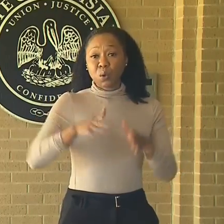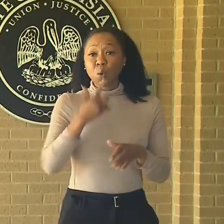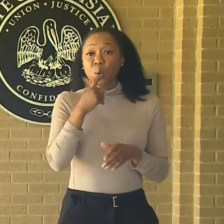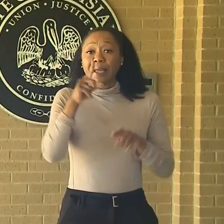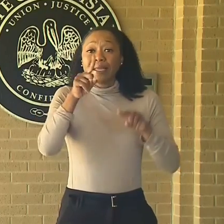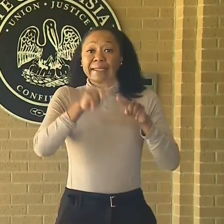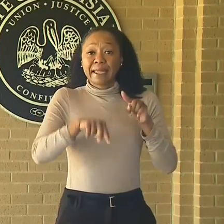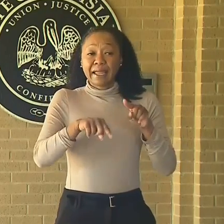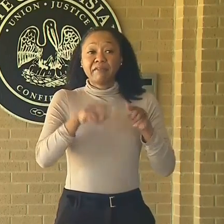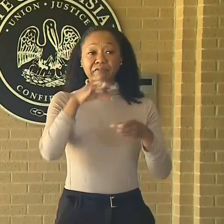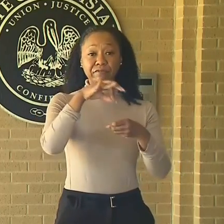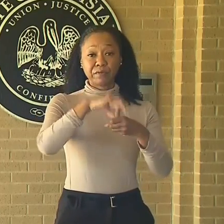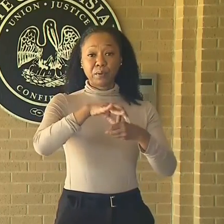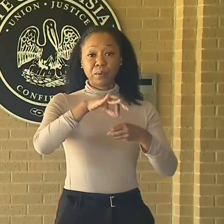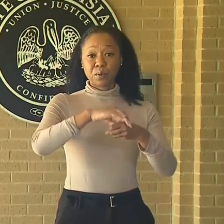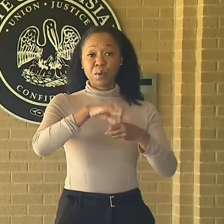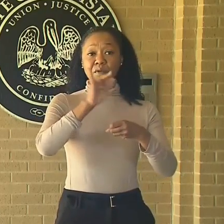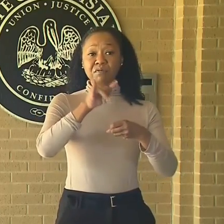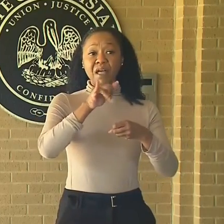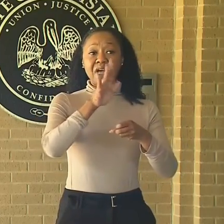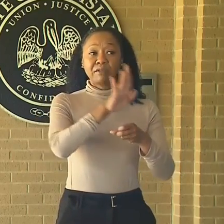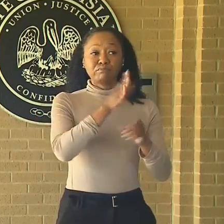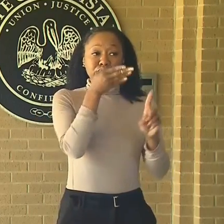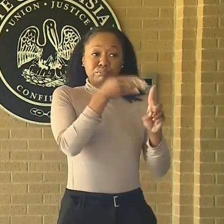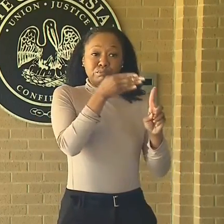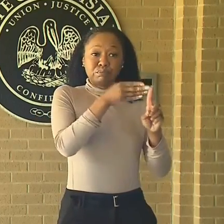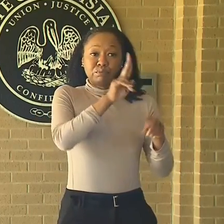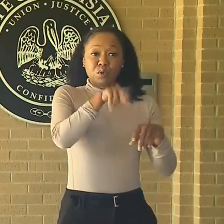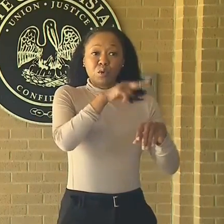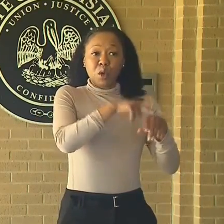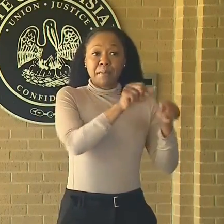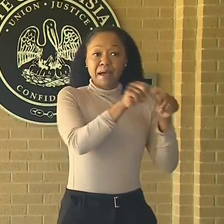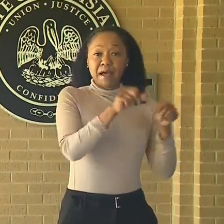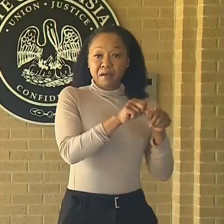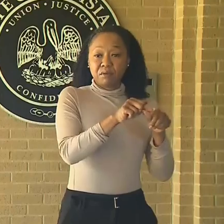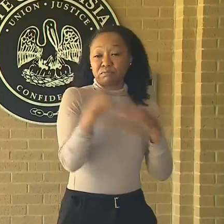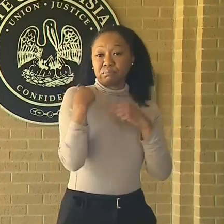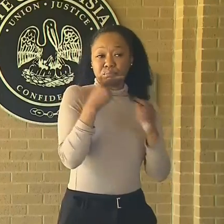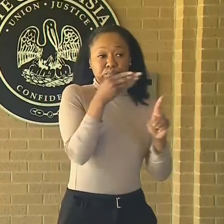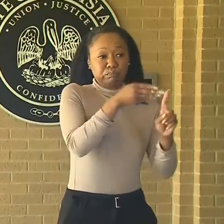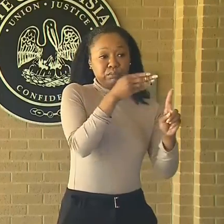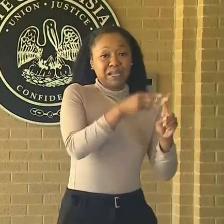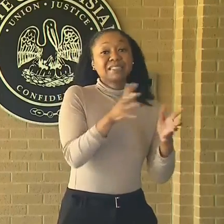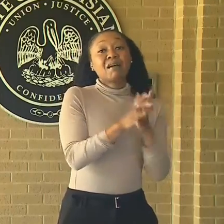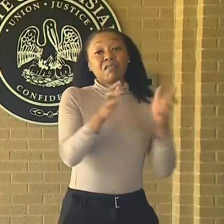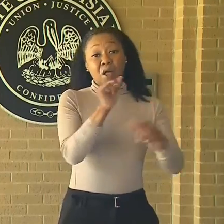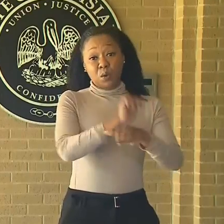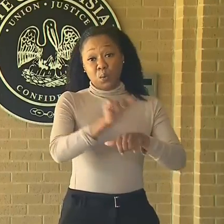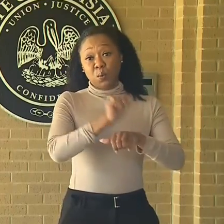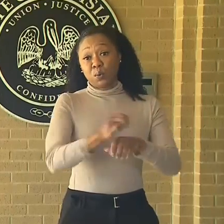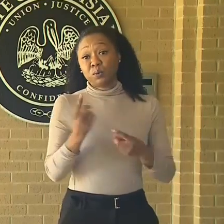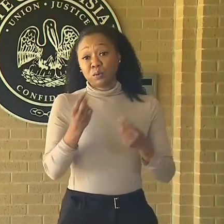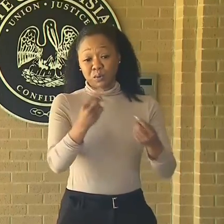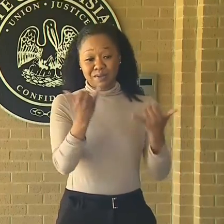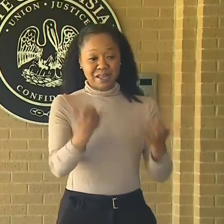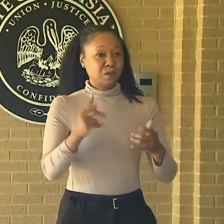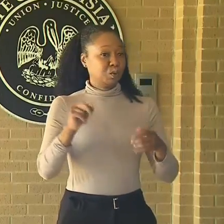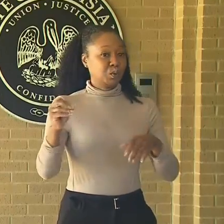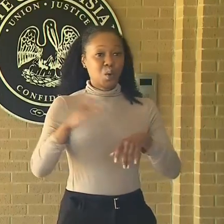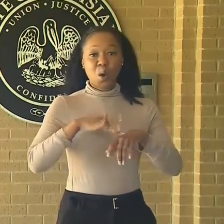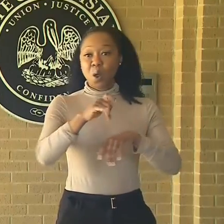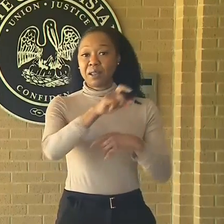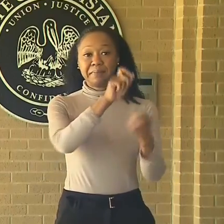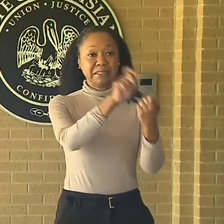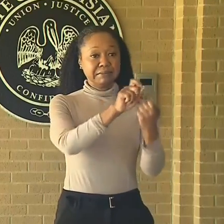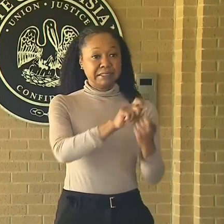vote at the normal locations where they would vote. So there's a lot of work left to be done. It's just too early to be more specific